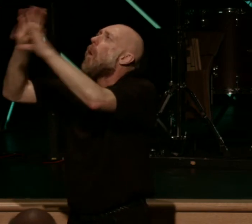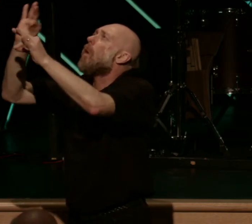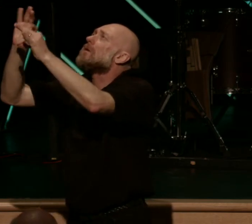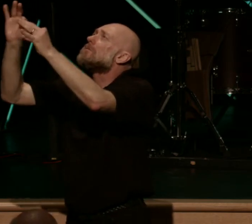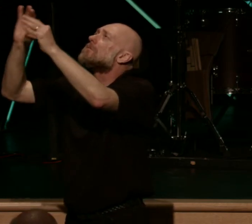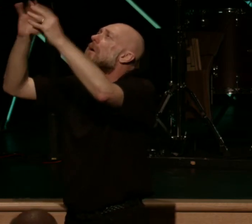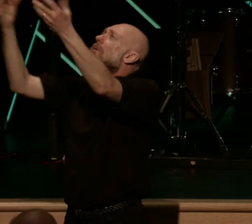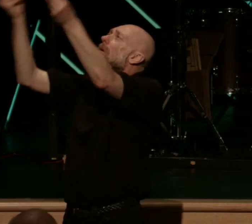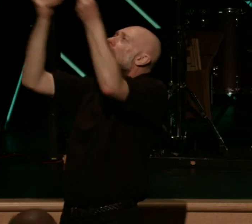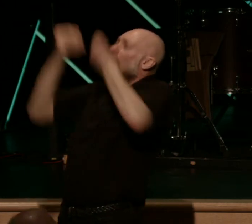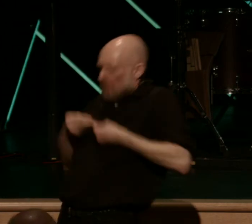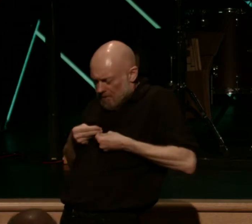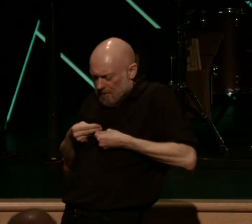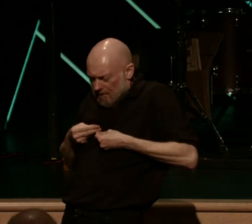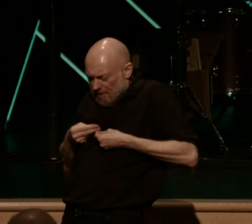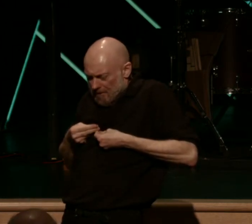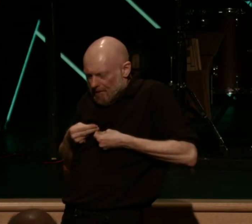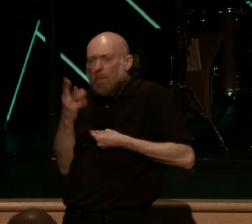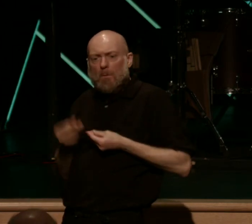has worked in their hearts.